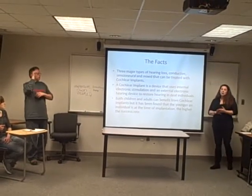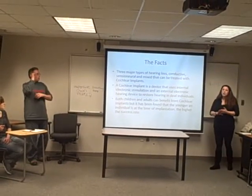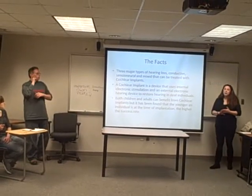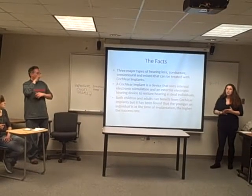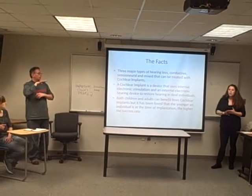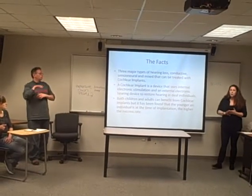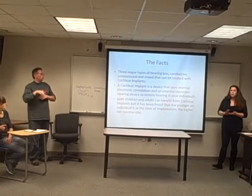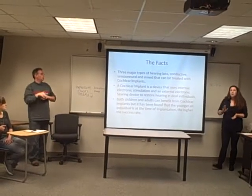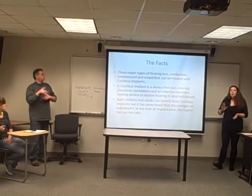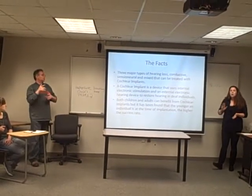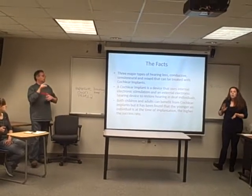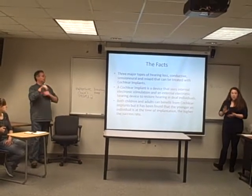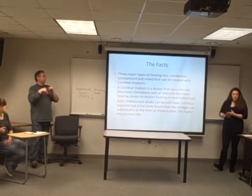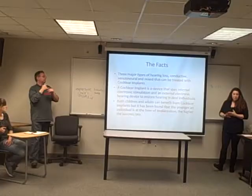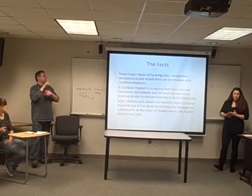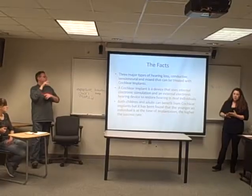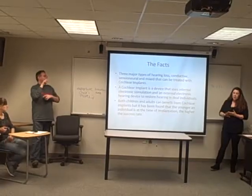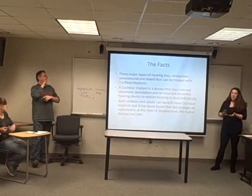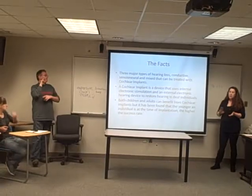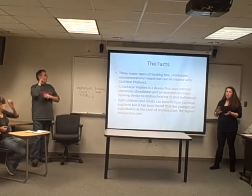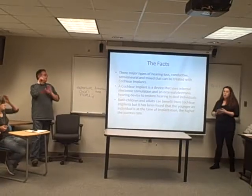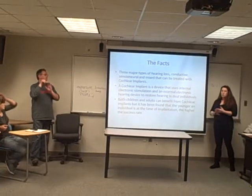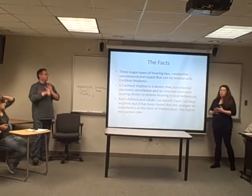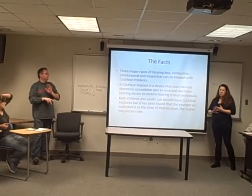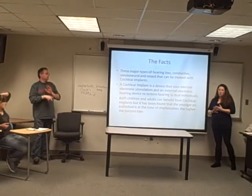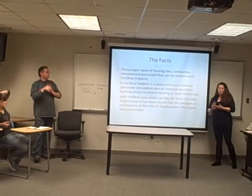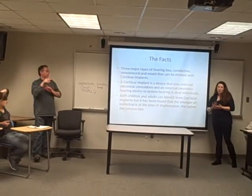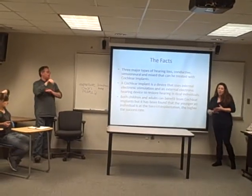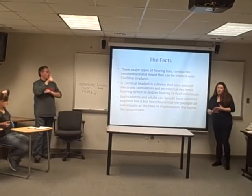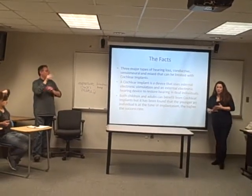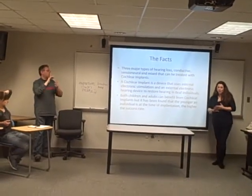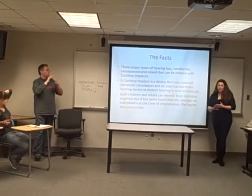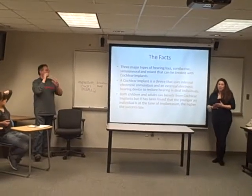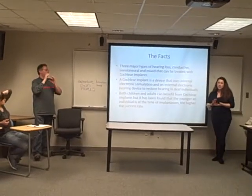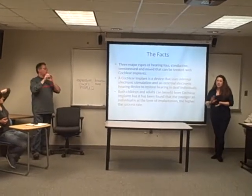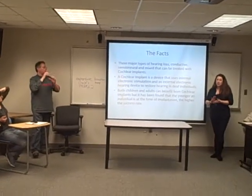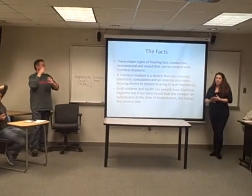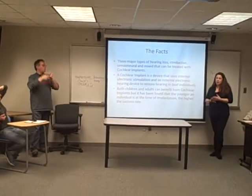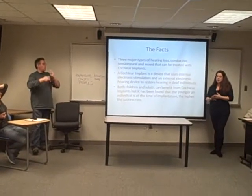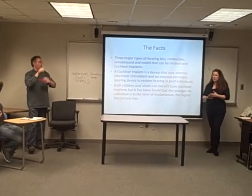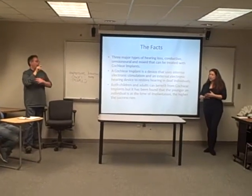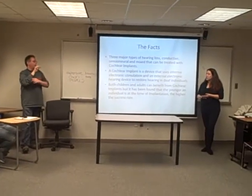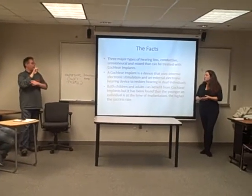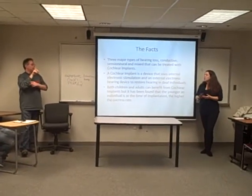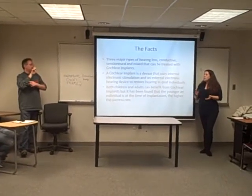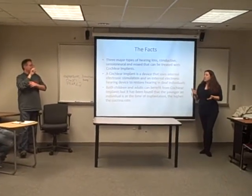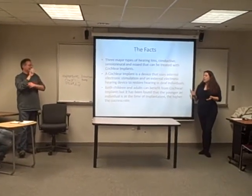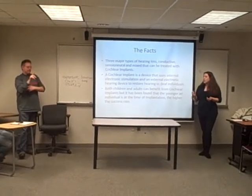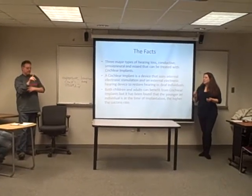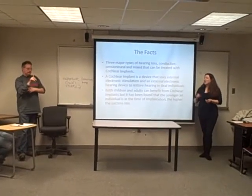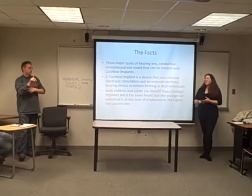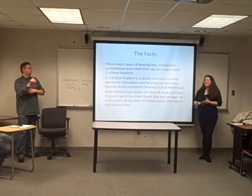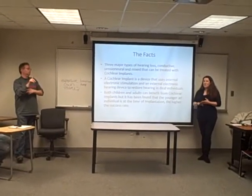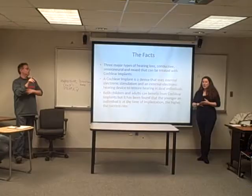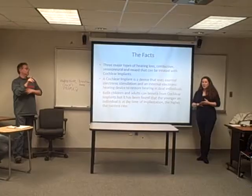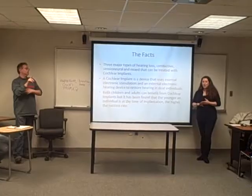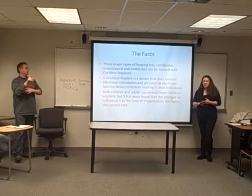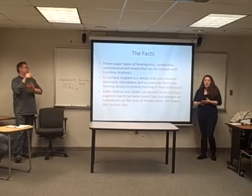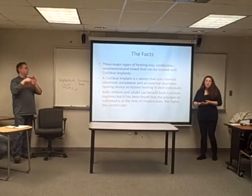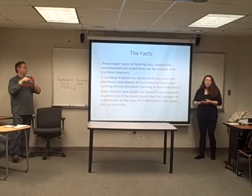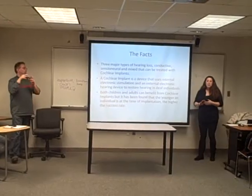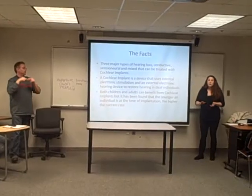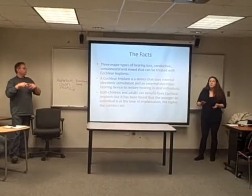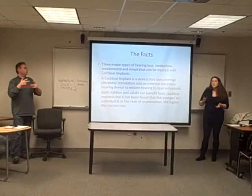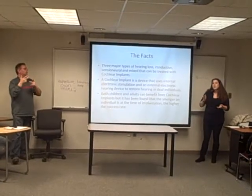the National Institute on Deafness and Other Communication Disorders, the NIDCD, they have done